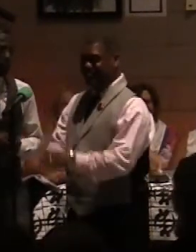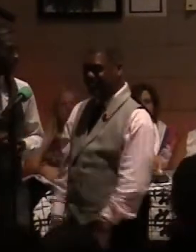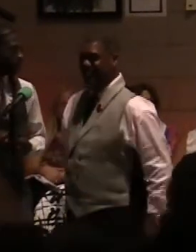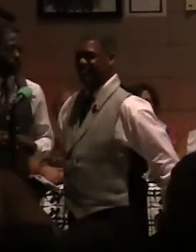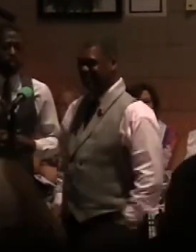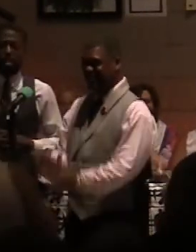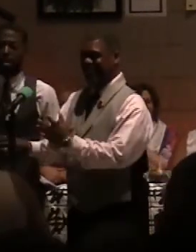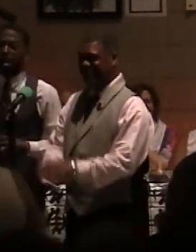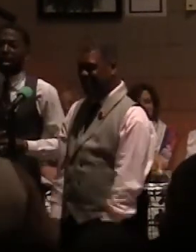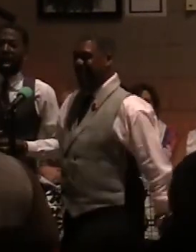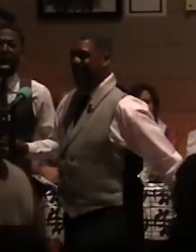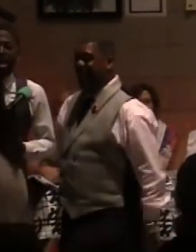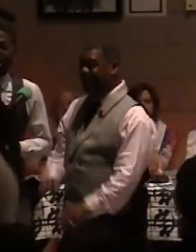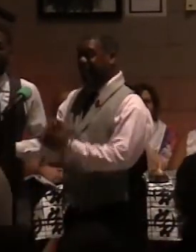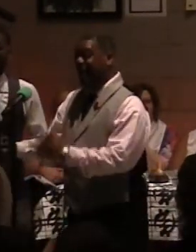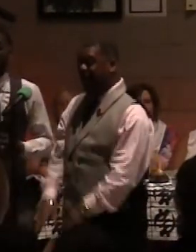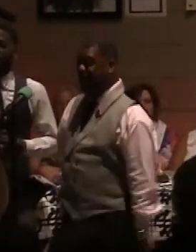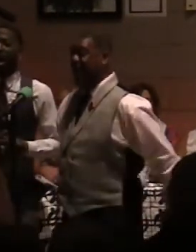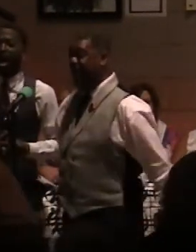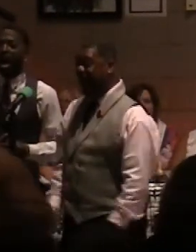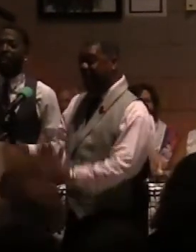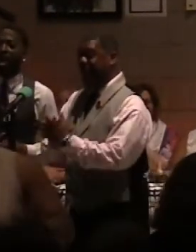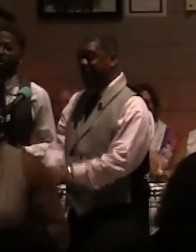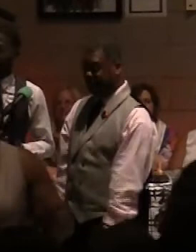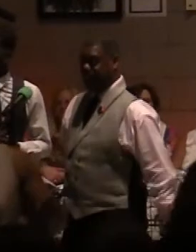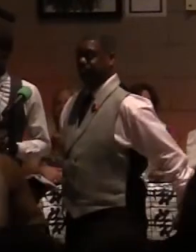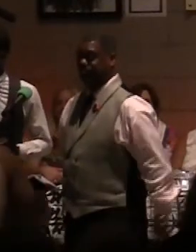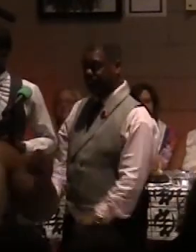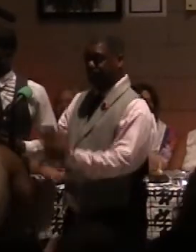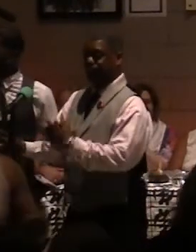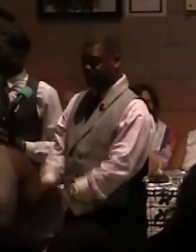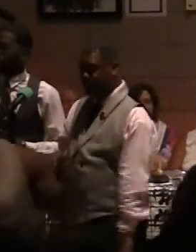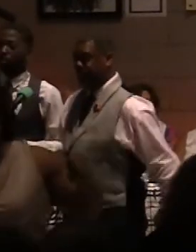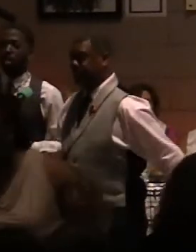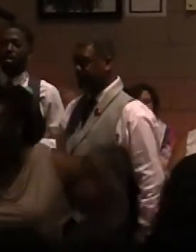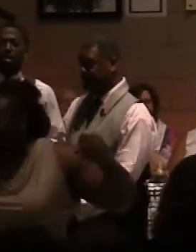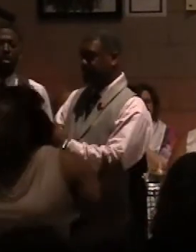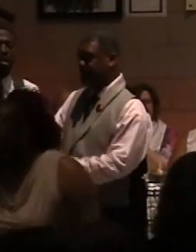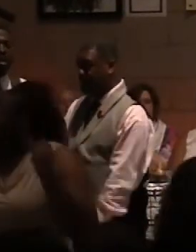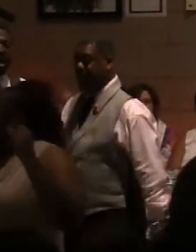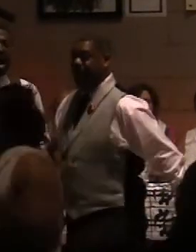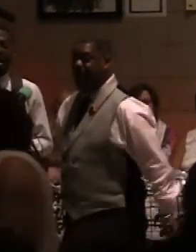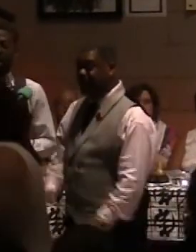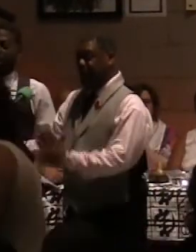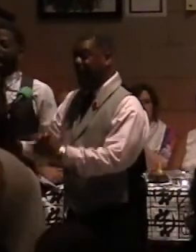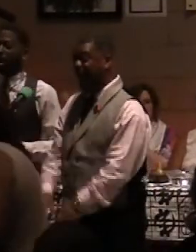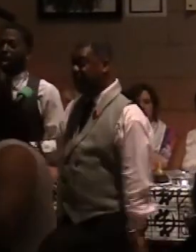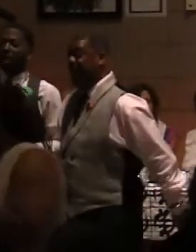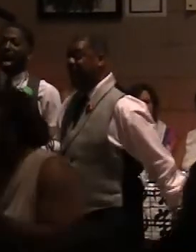like that right there. I survived it. I survived it. Come on, don't be afraid, come on.